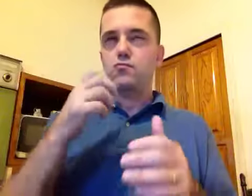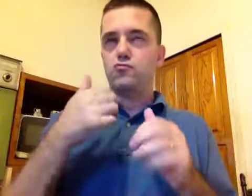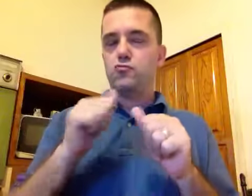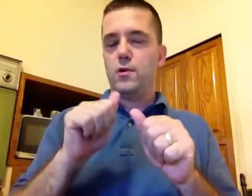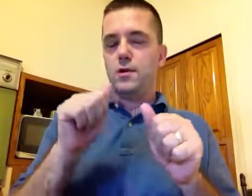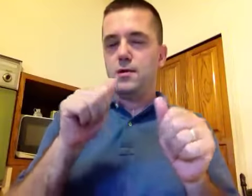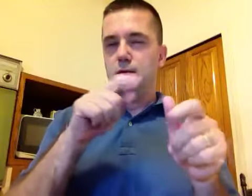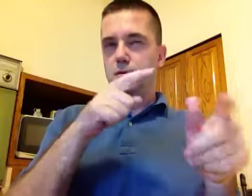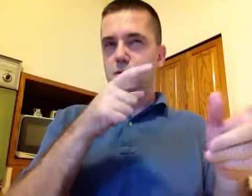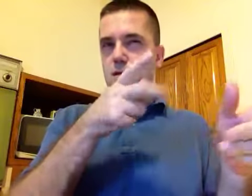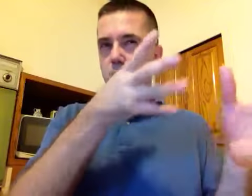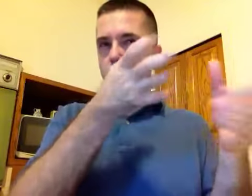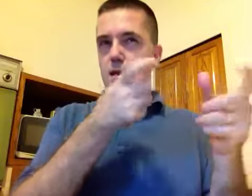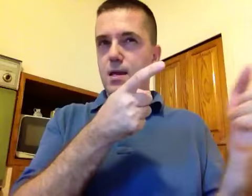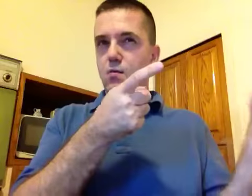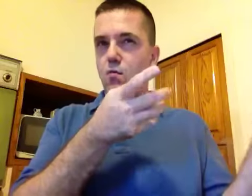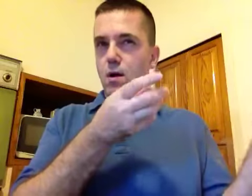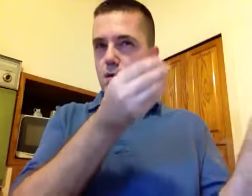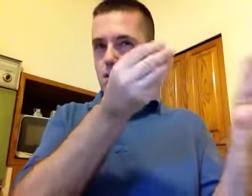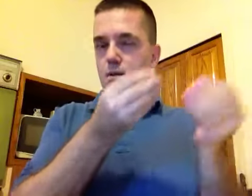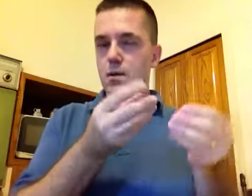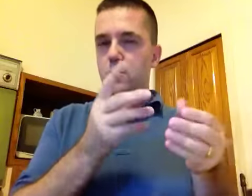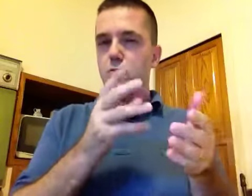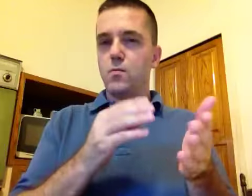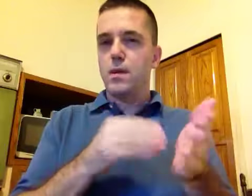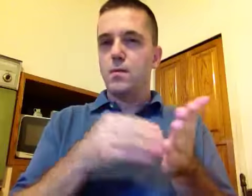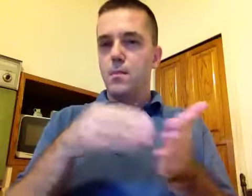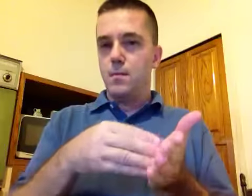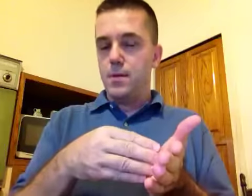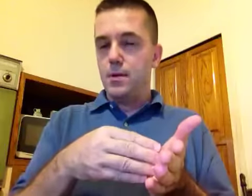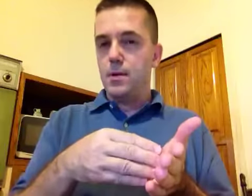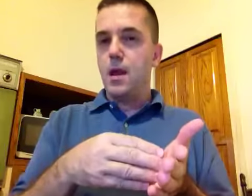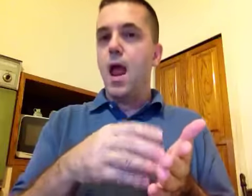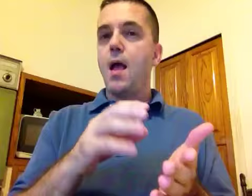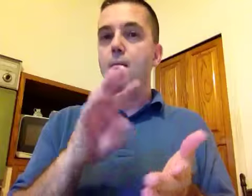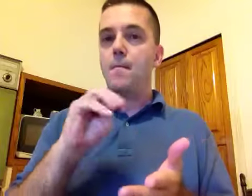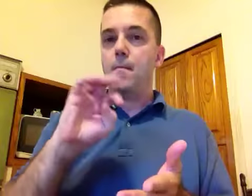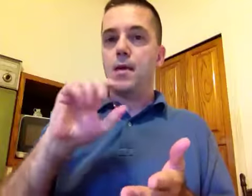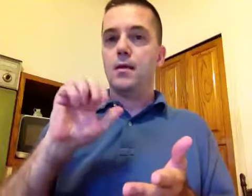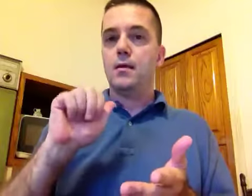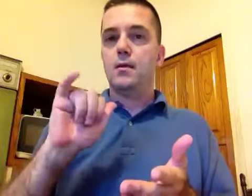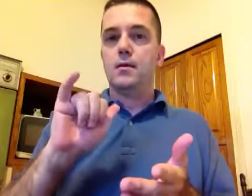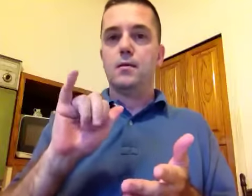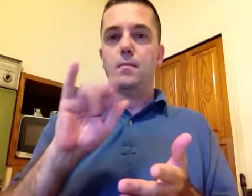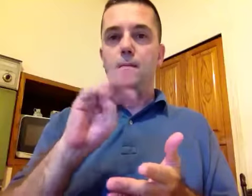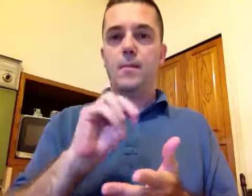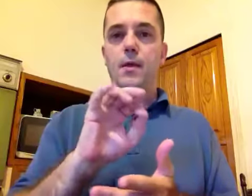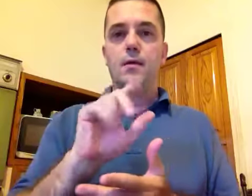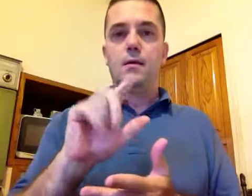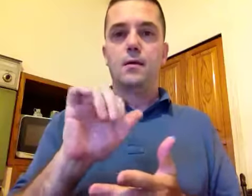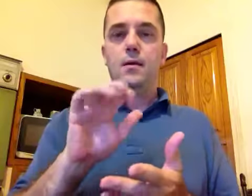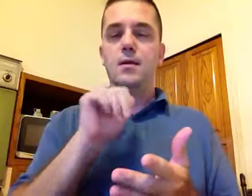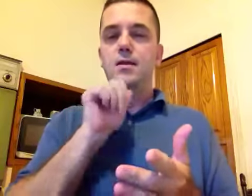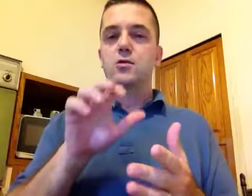wants, which is to become a millionaire and not be stuck like in the middle class rut. How old